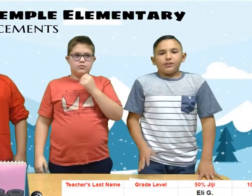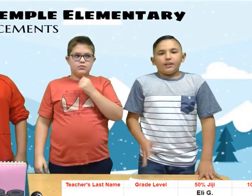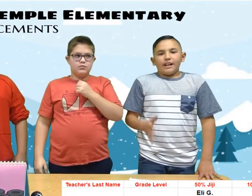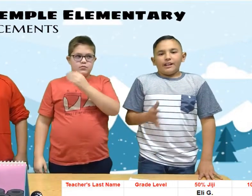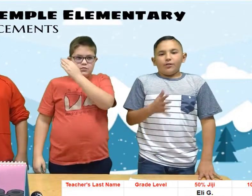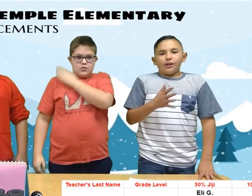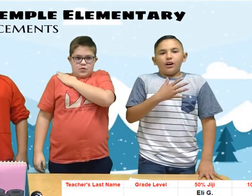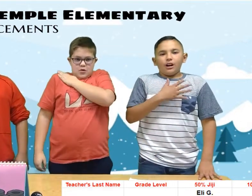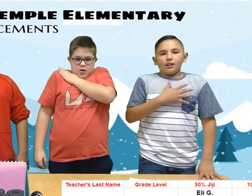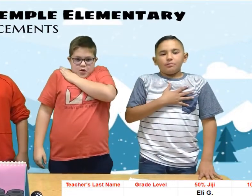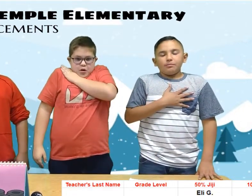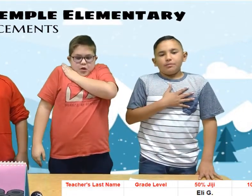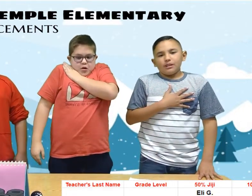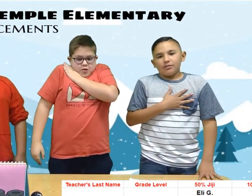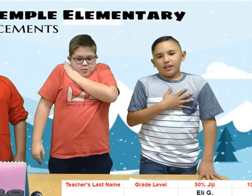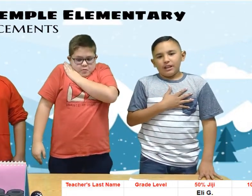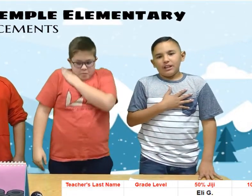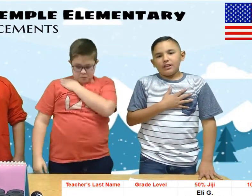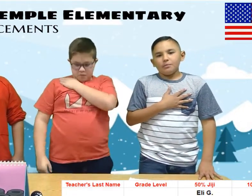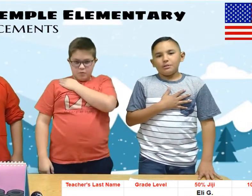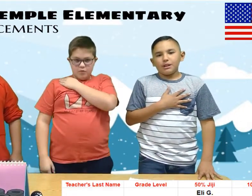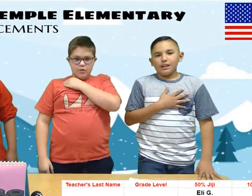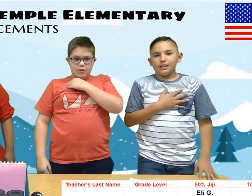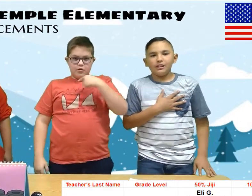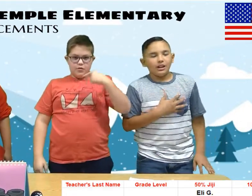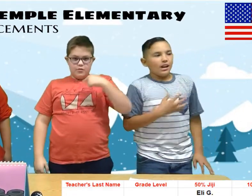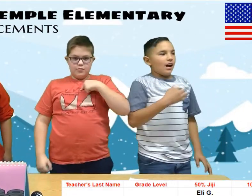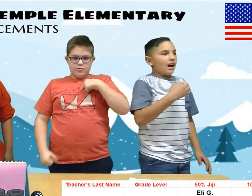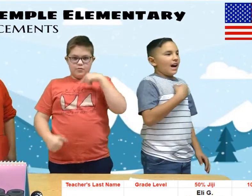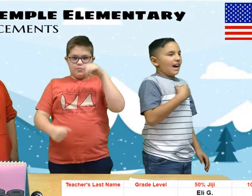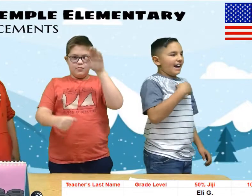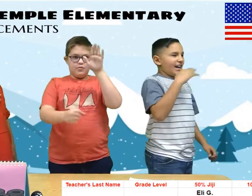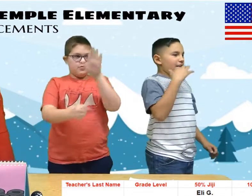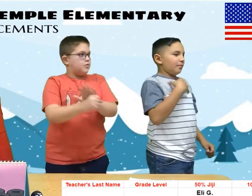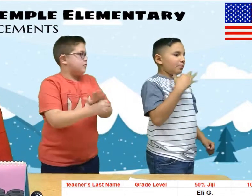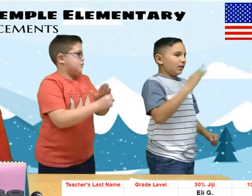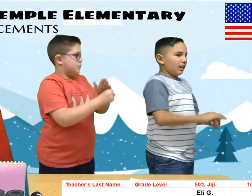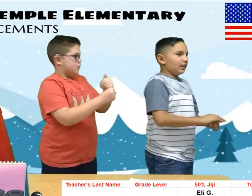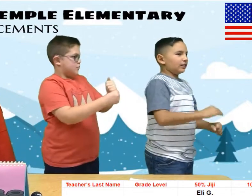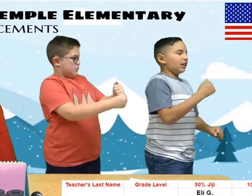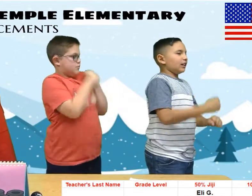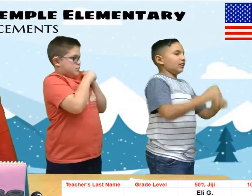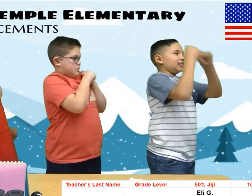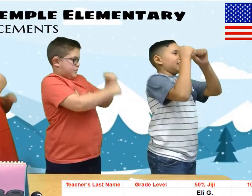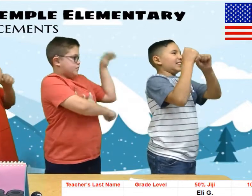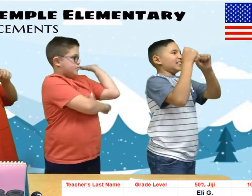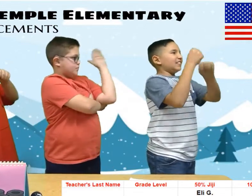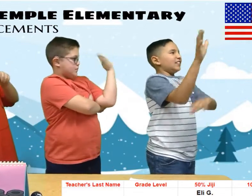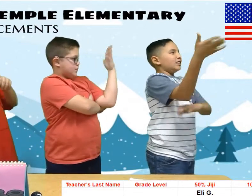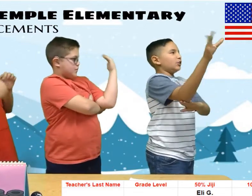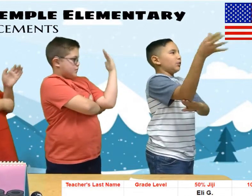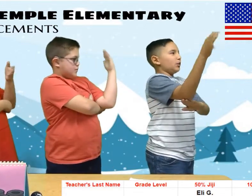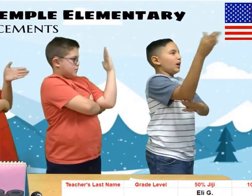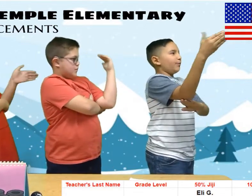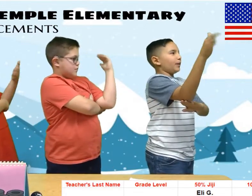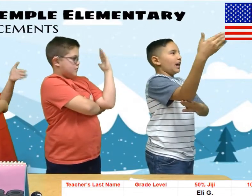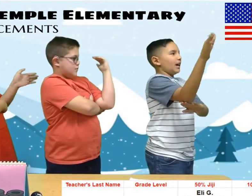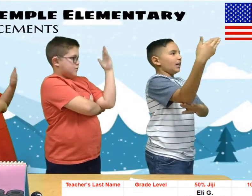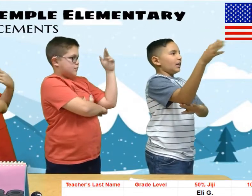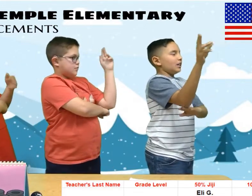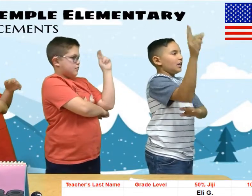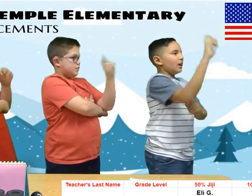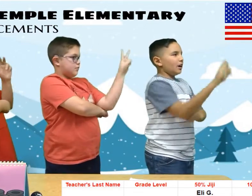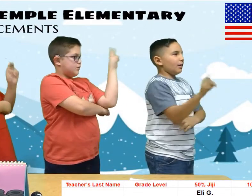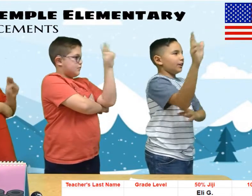Put your right hand over your heart. Ready? Begin. I pledge allegiance to the